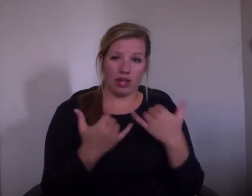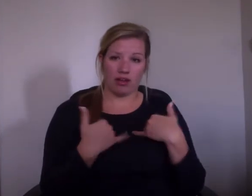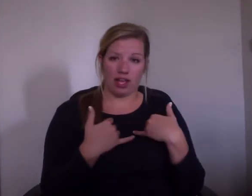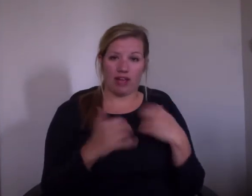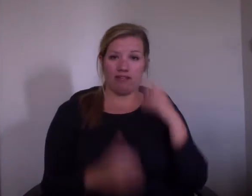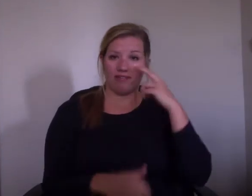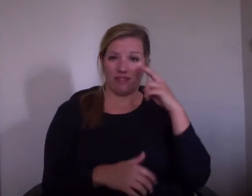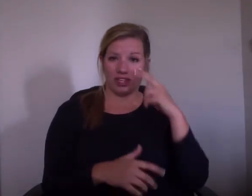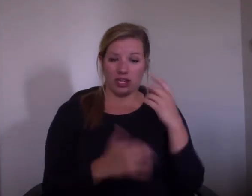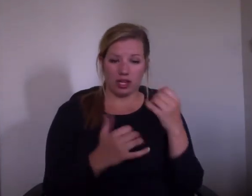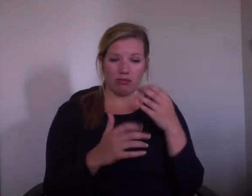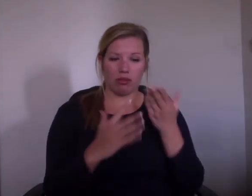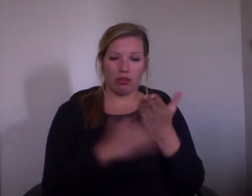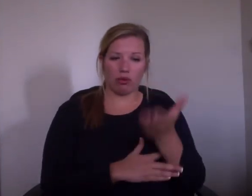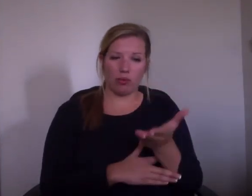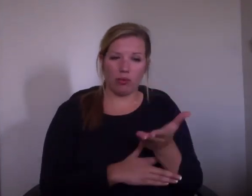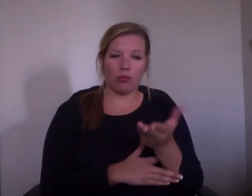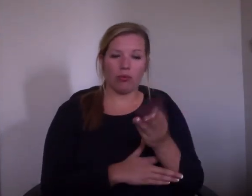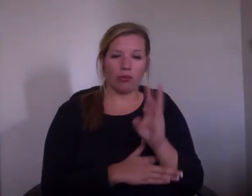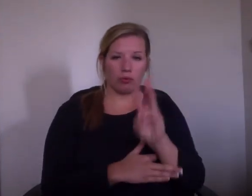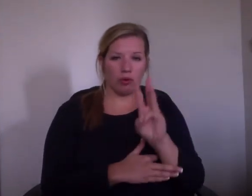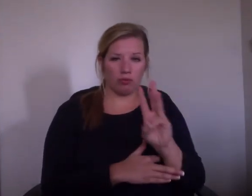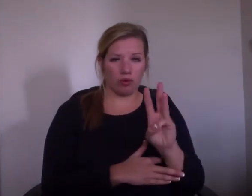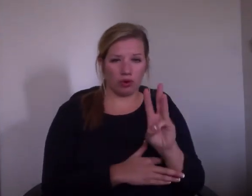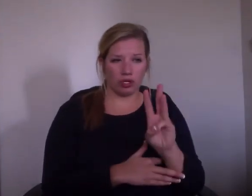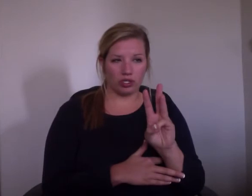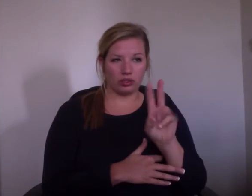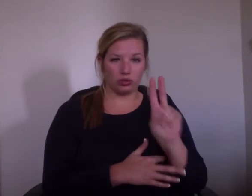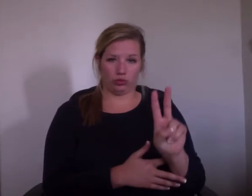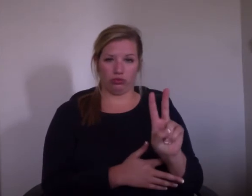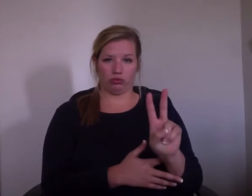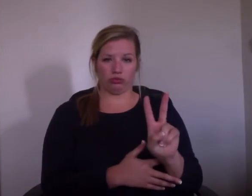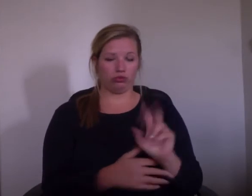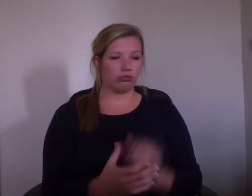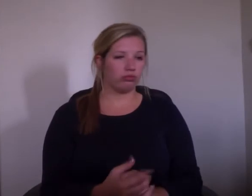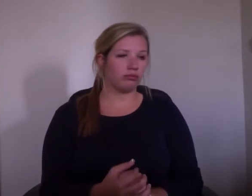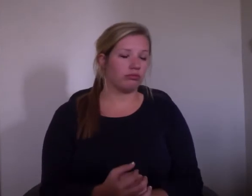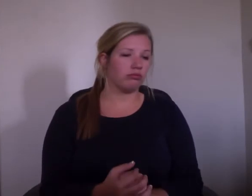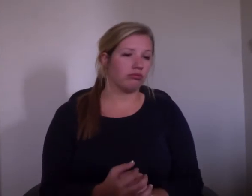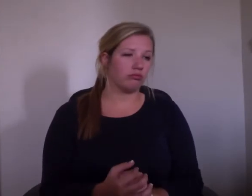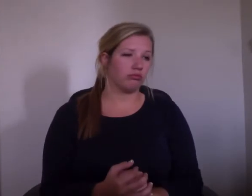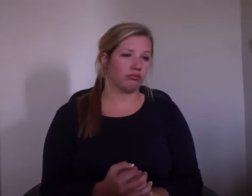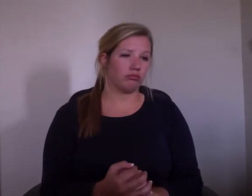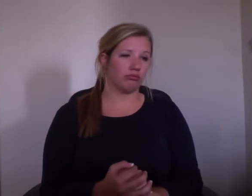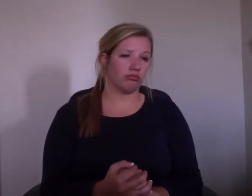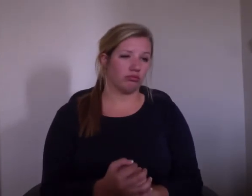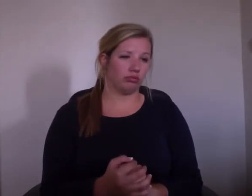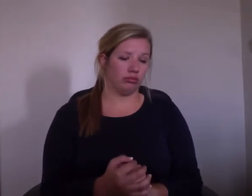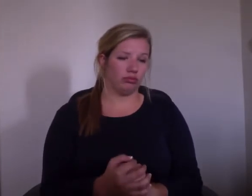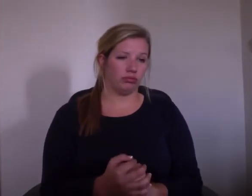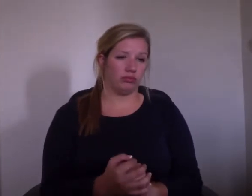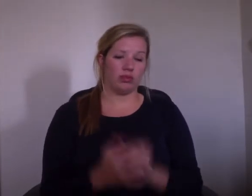II. So when the U.S. come into it, and they are seen as another occupying nation by the Vietnamese